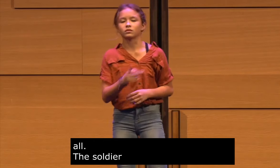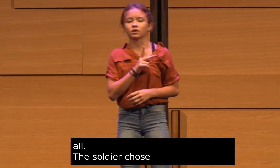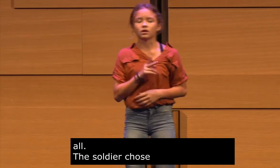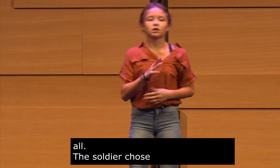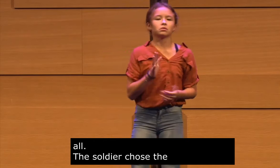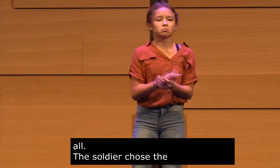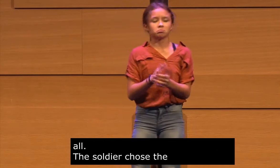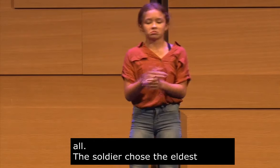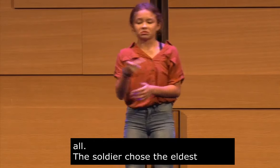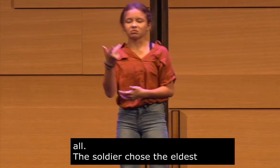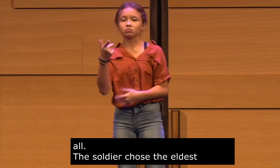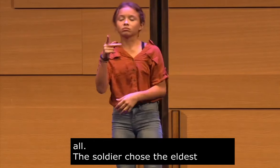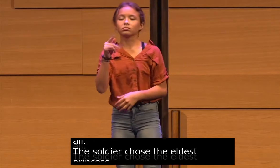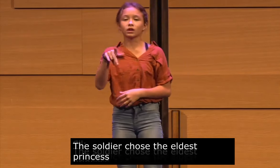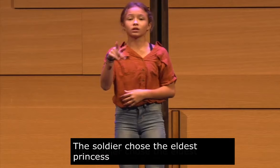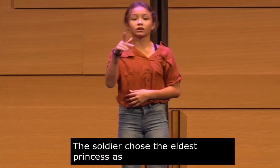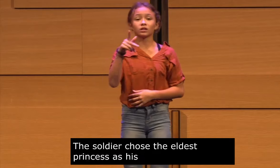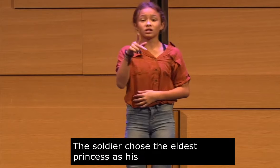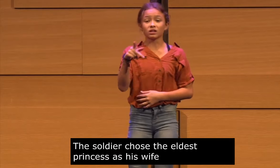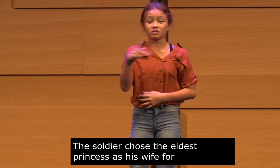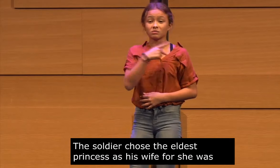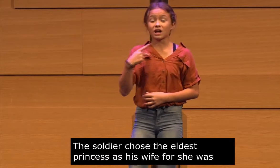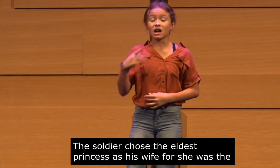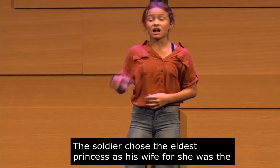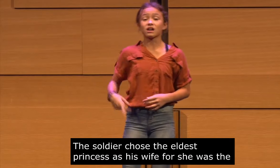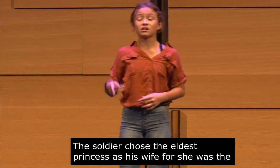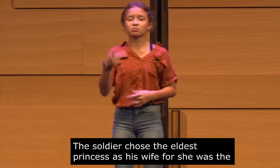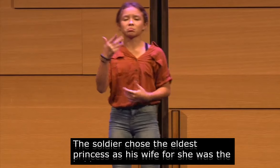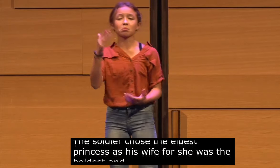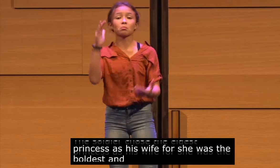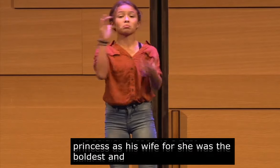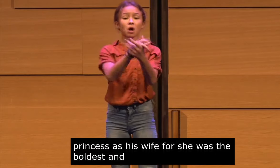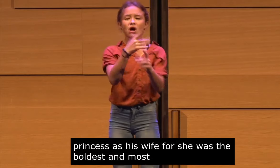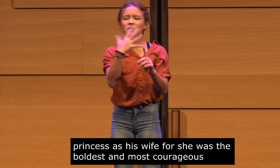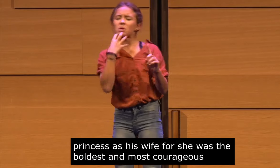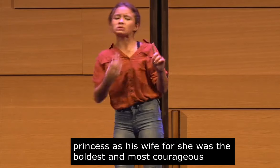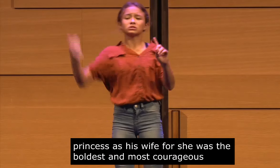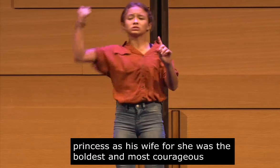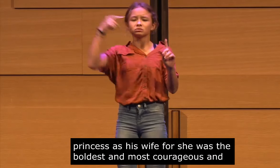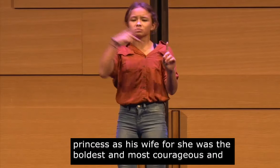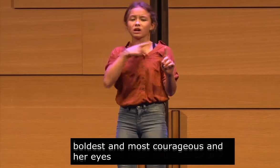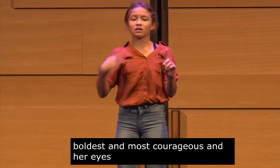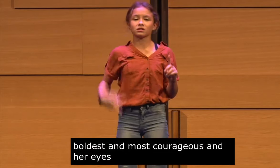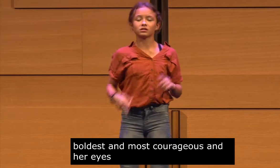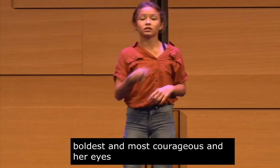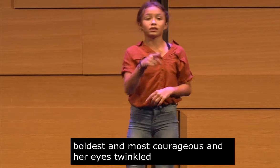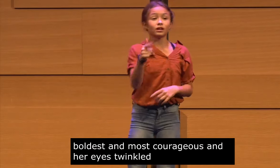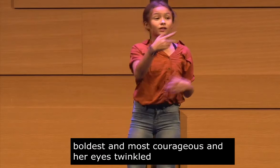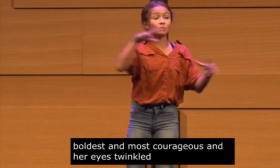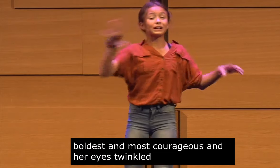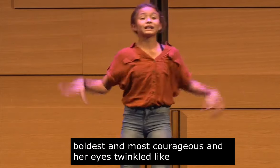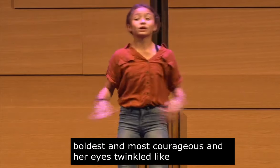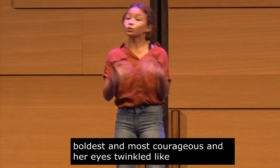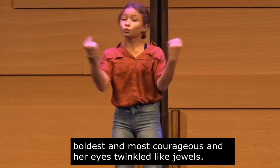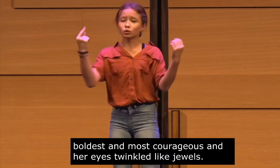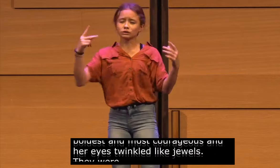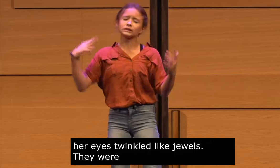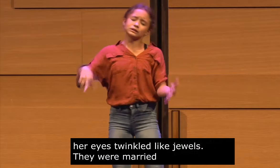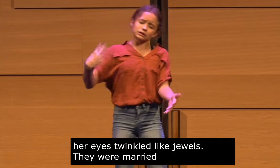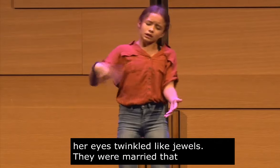The soldier chose the eldest princess as his wife, for she was the boldest and most courageous, and her eyes twinkled like jewels. They